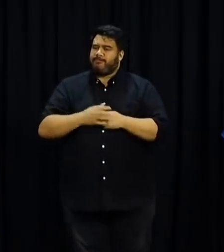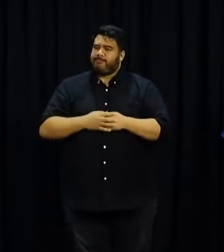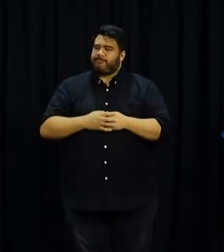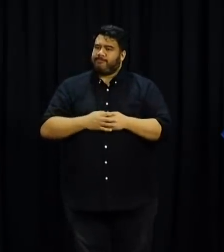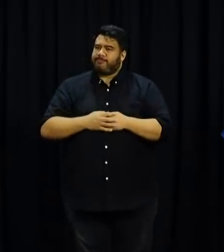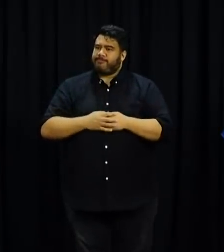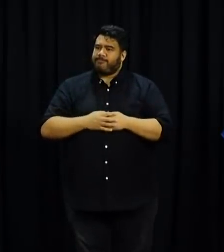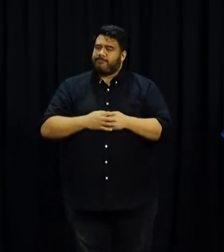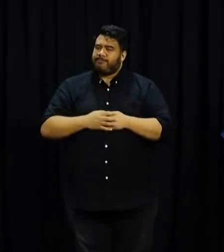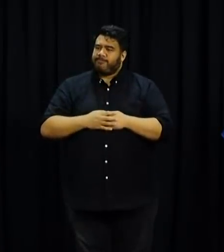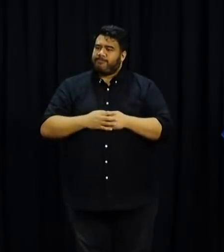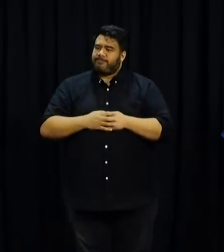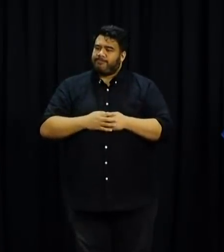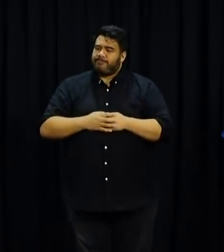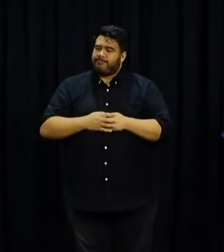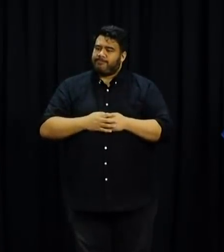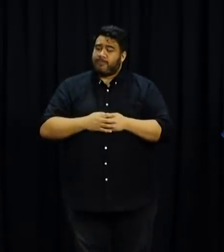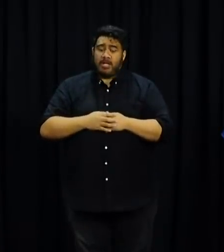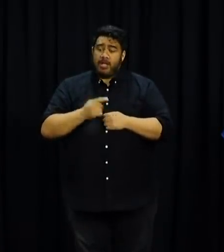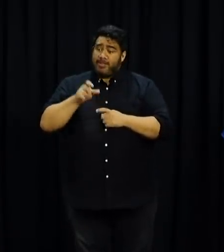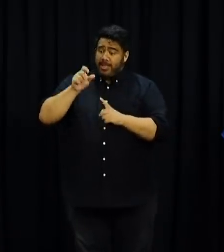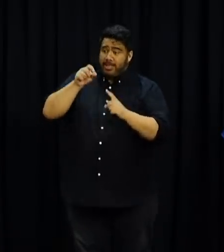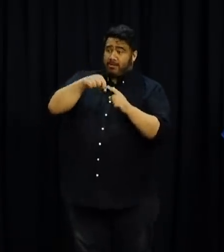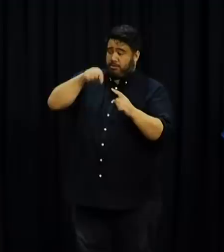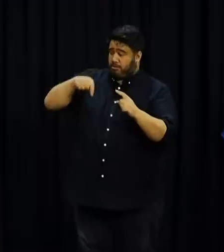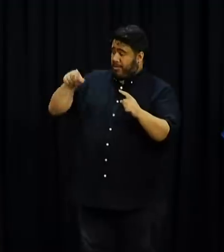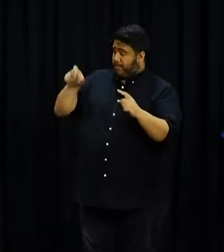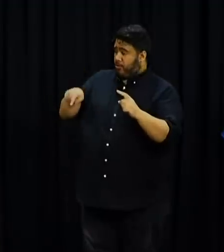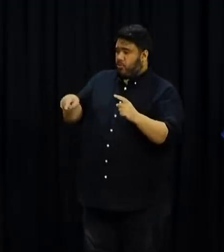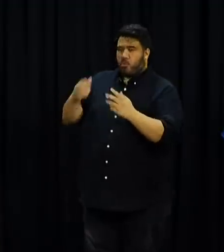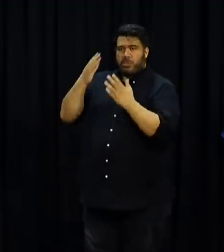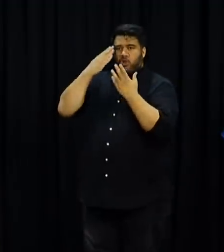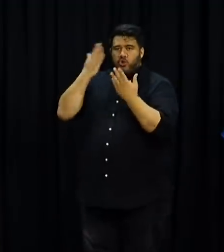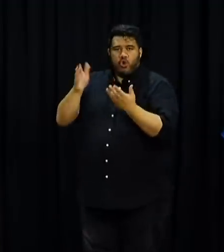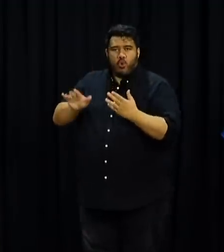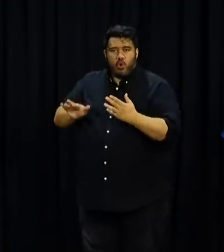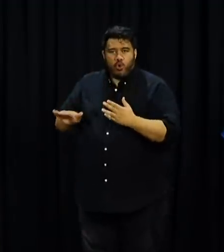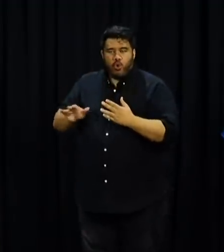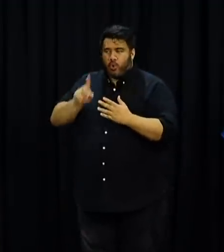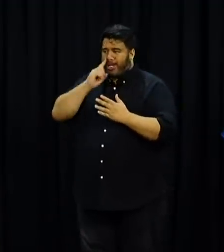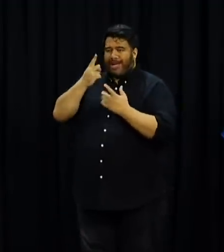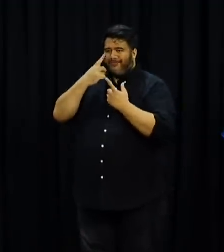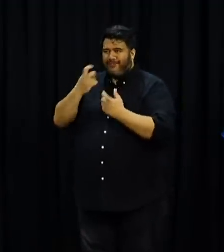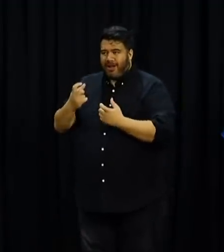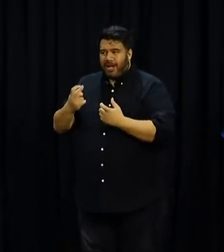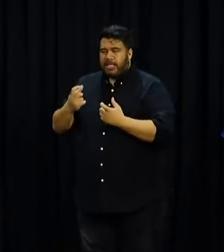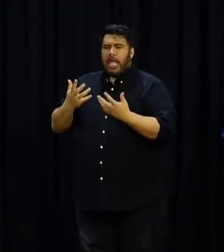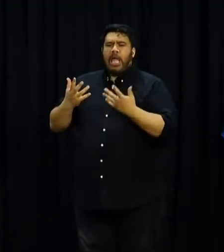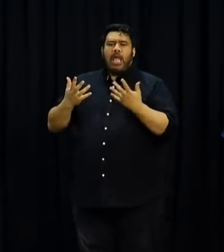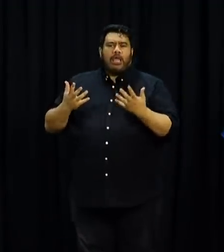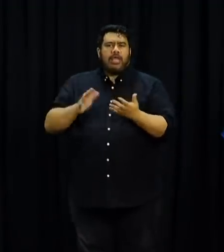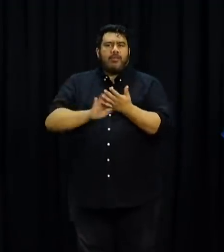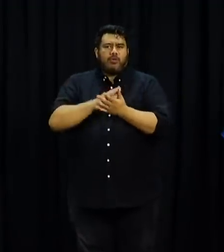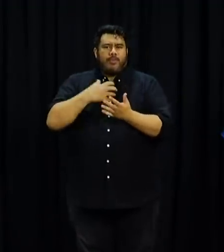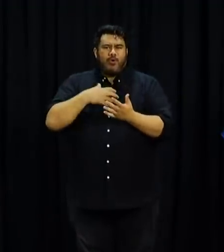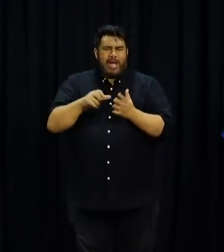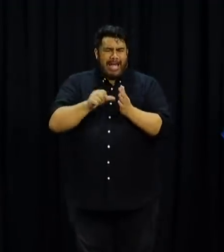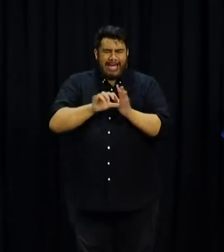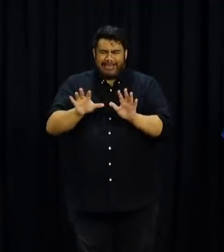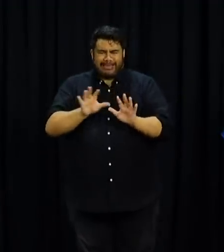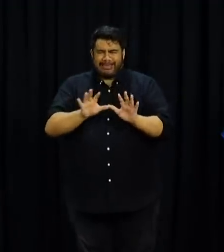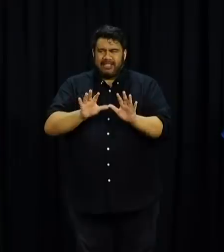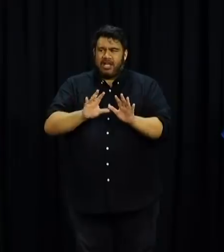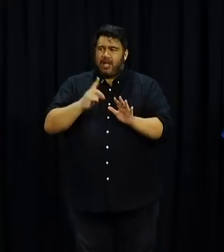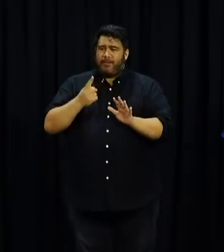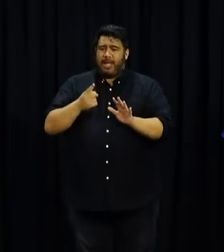source and we continue to see positives that perhaps are difficult to link, then that does make it more difficult. But you won't have to